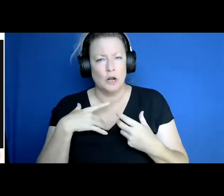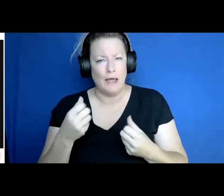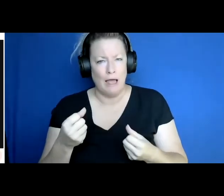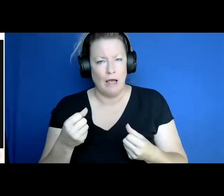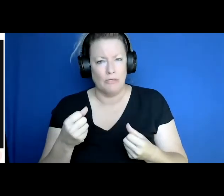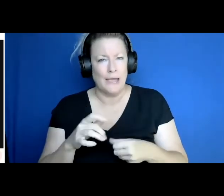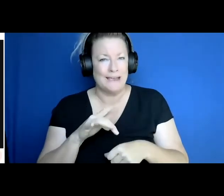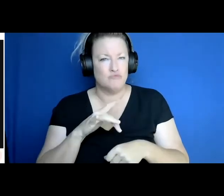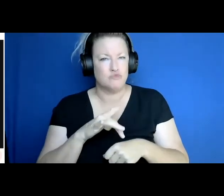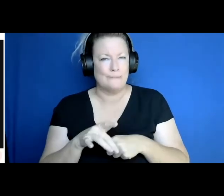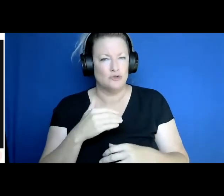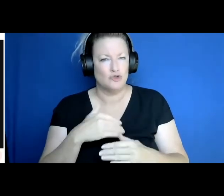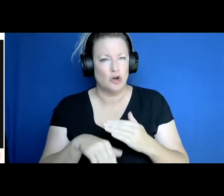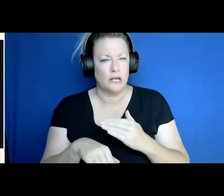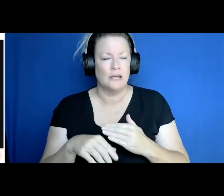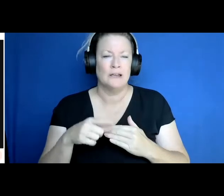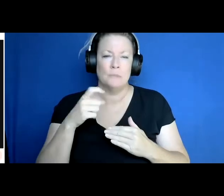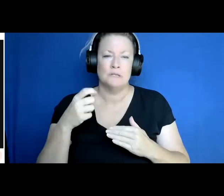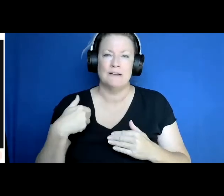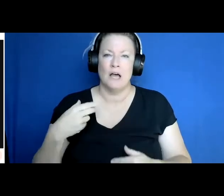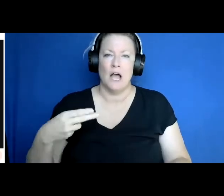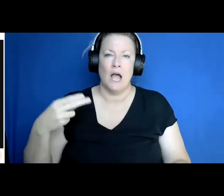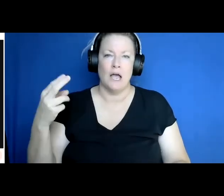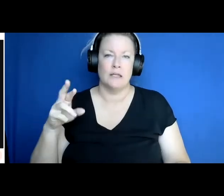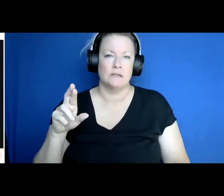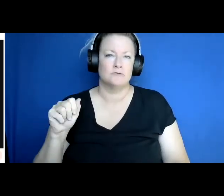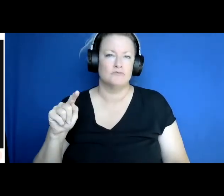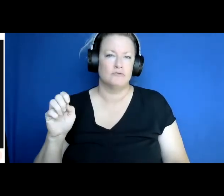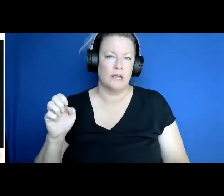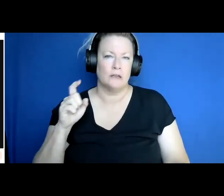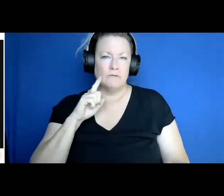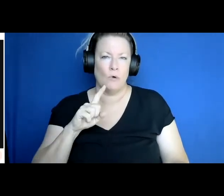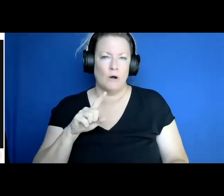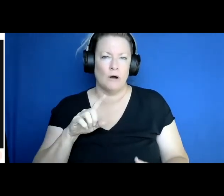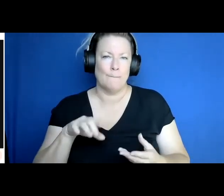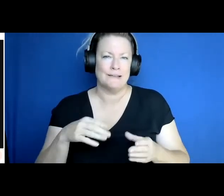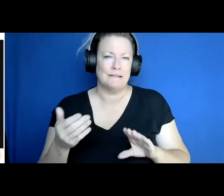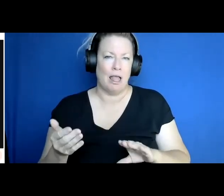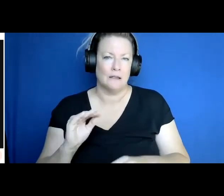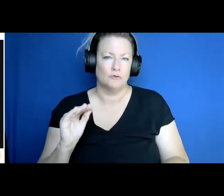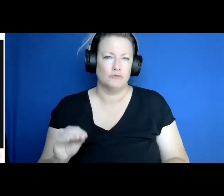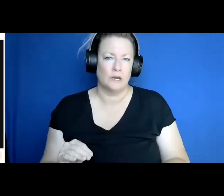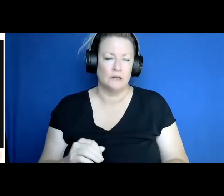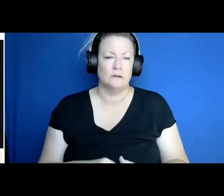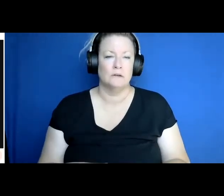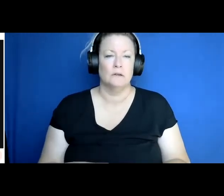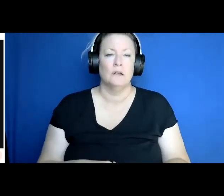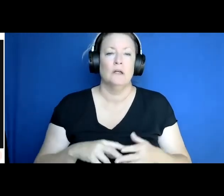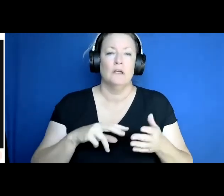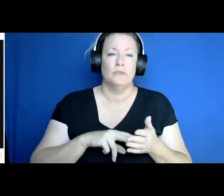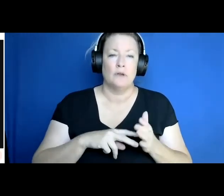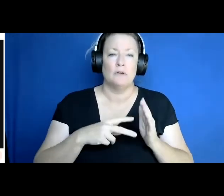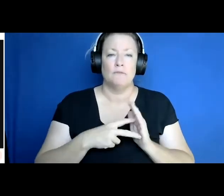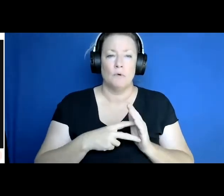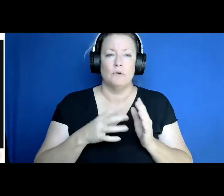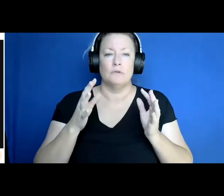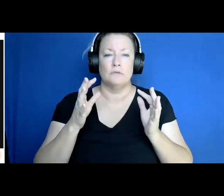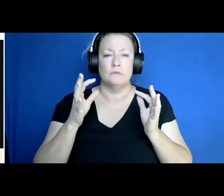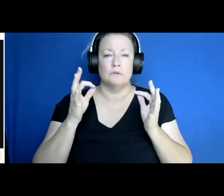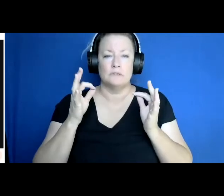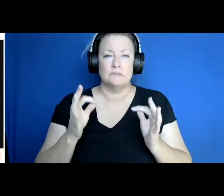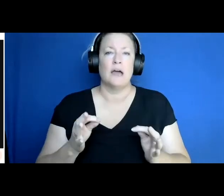prematurity, given that it had the highest rates in the mortality rate map. Therefore, we decided to go forward with